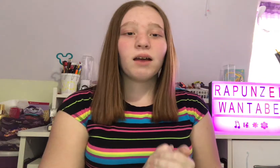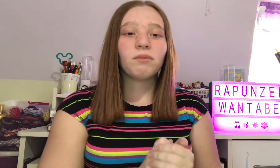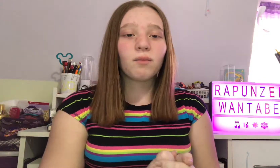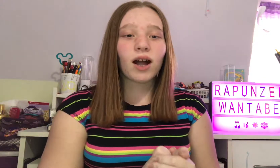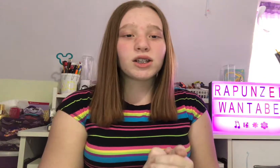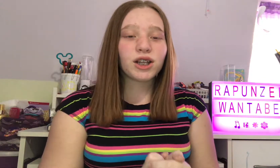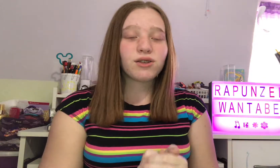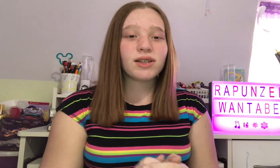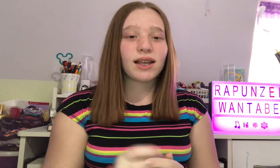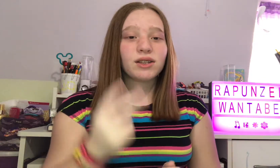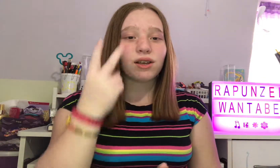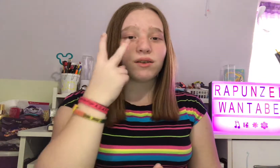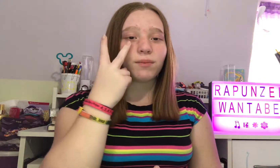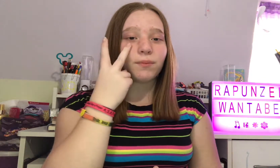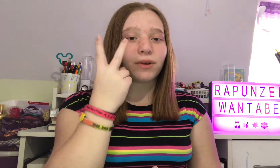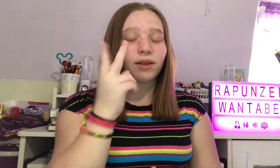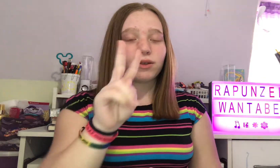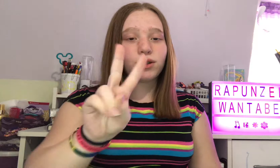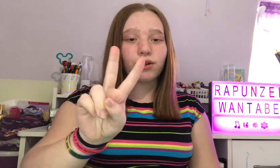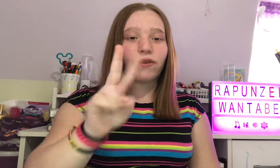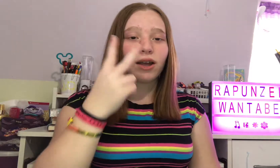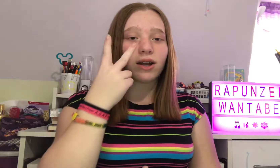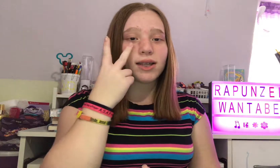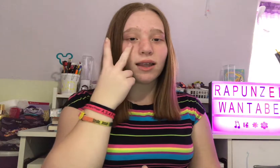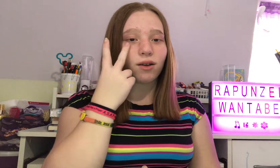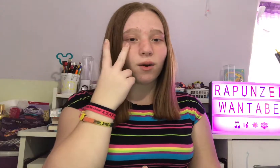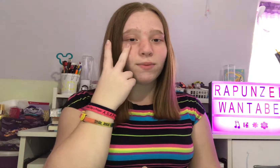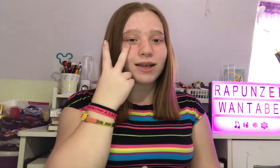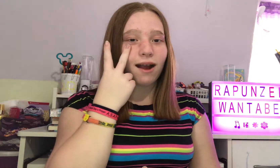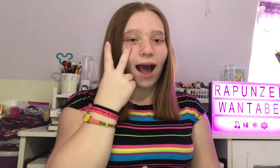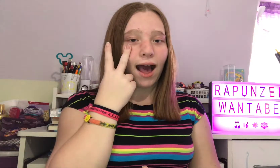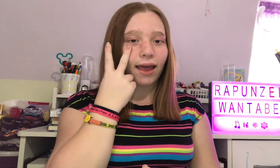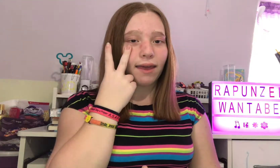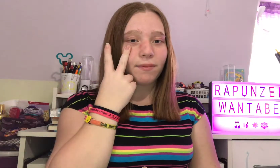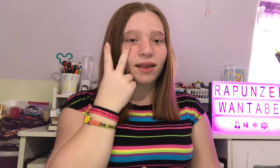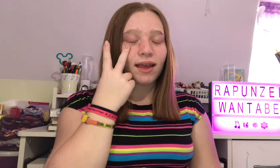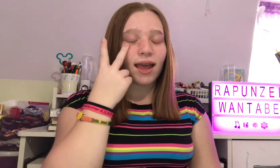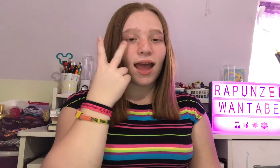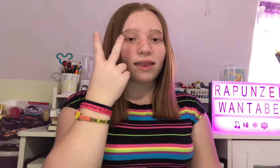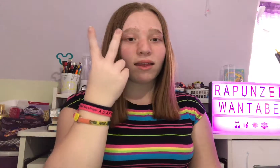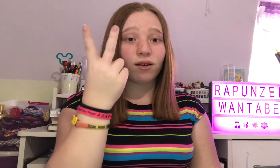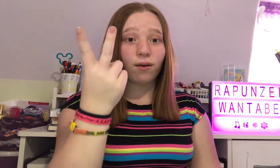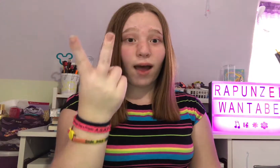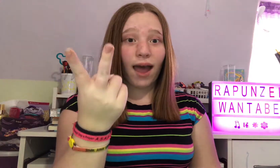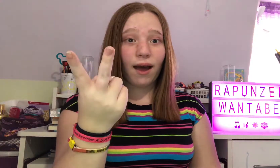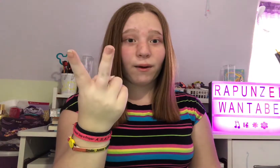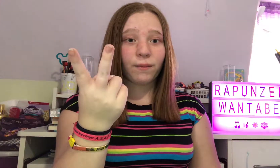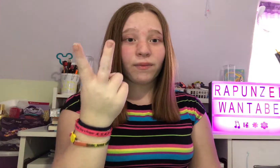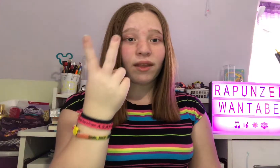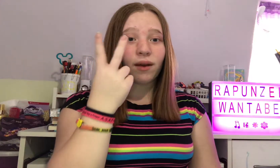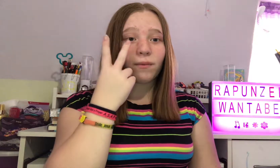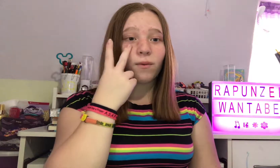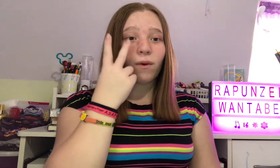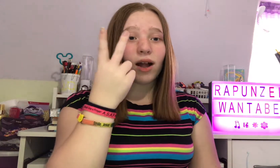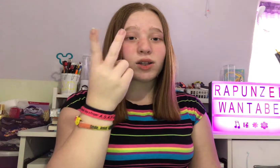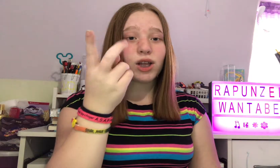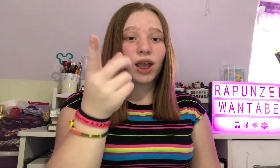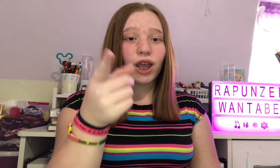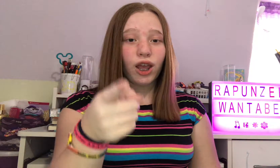But watching you stand, so you'll put two fingers and you'll go up to your eye, and then you'll go out. But watching